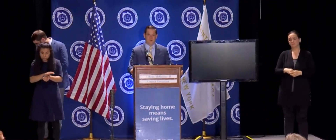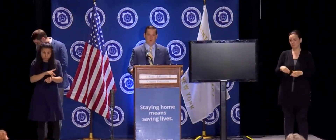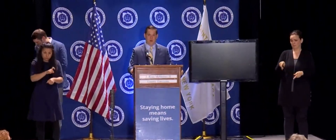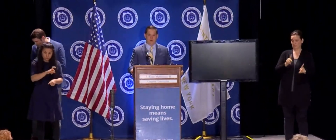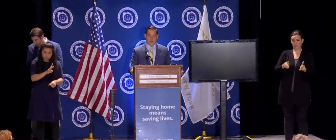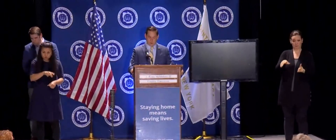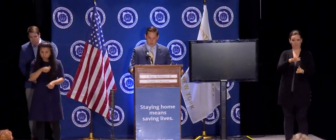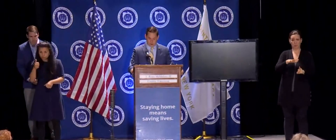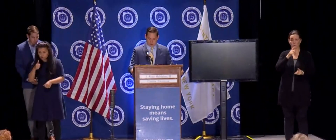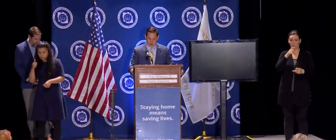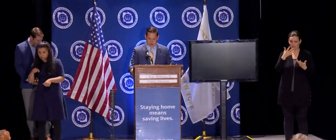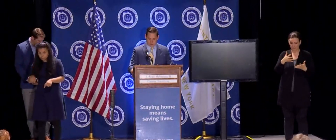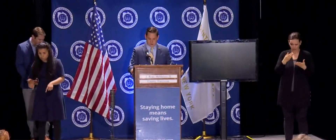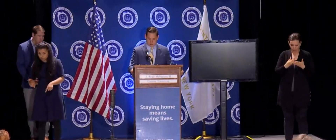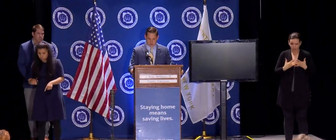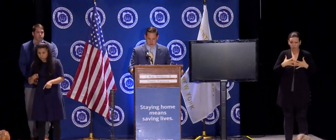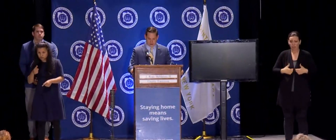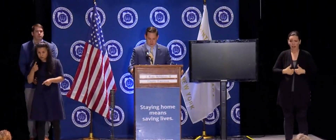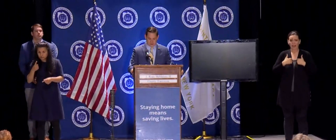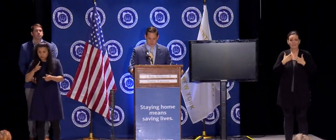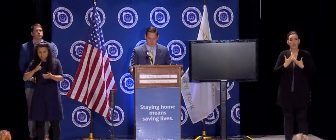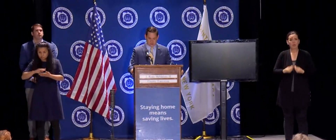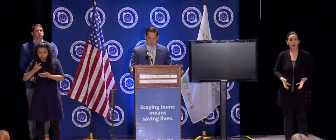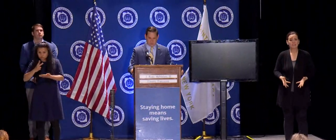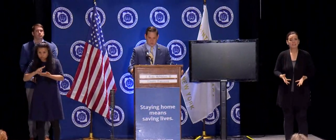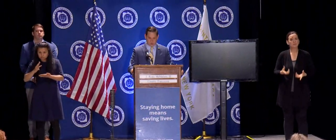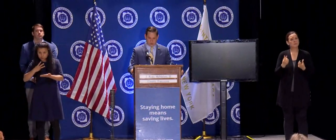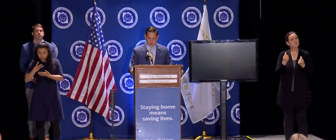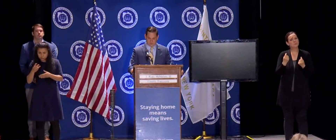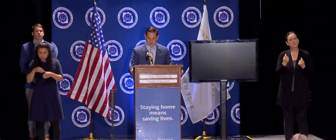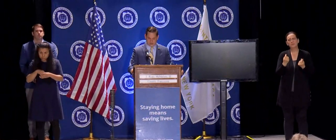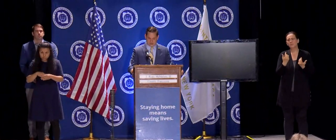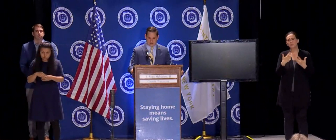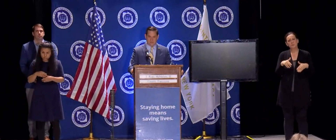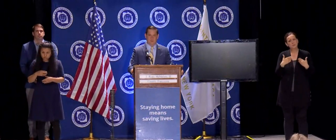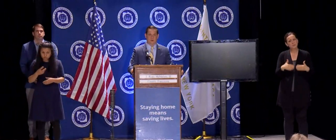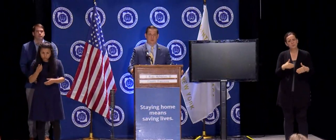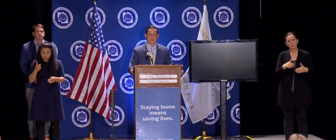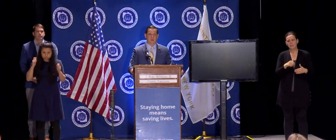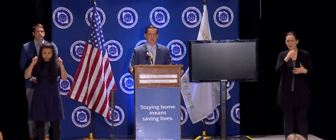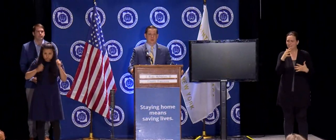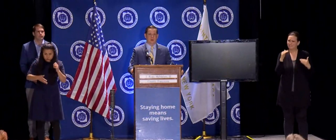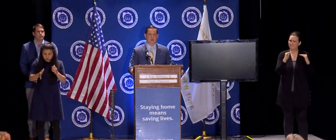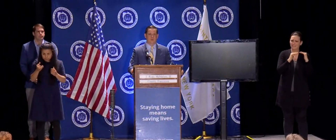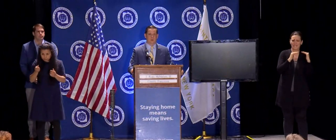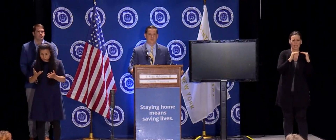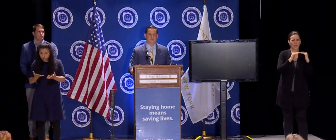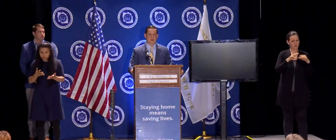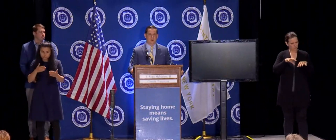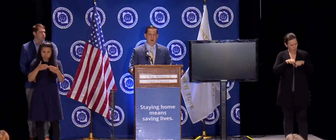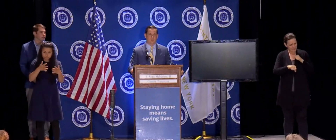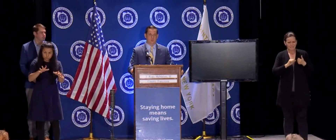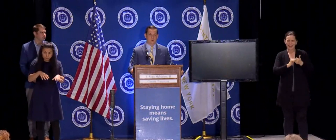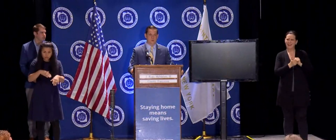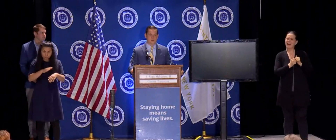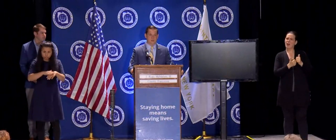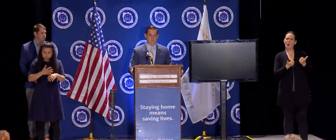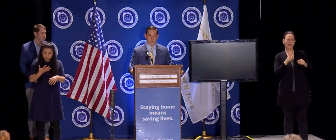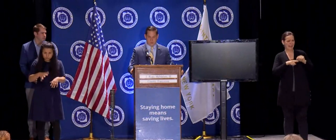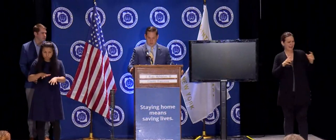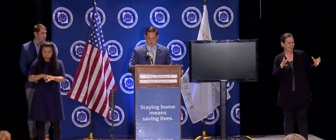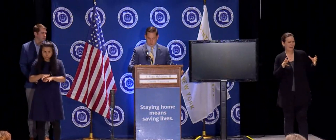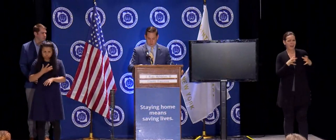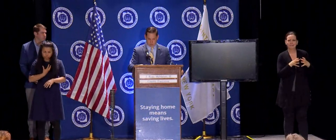any loved one or neighbor. Certainly, being able to grieve at this time for our loved ones is very hard when we lose